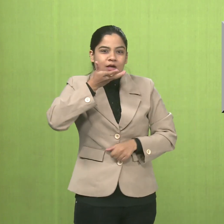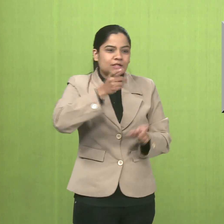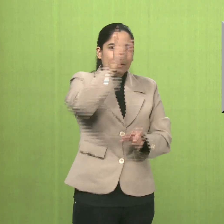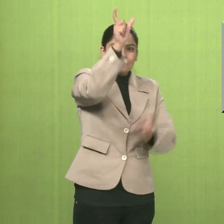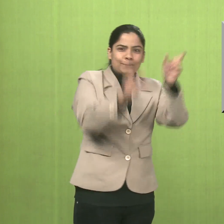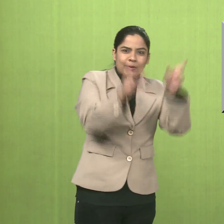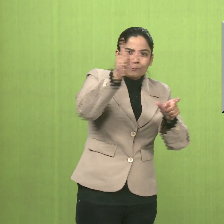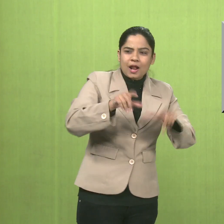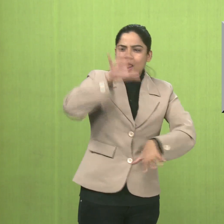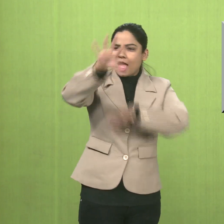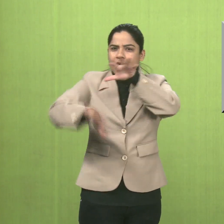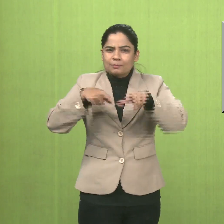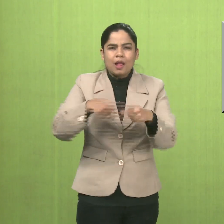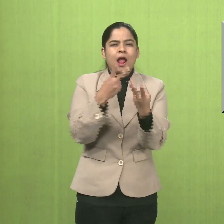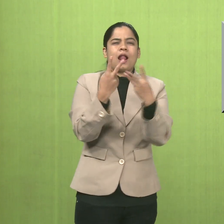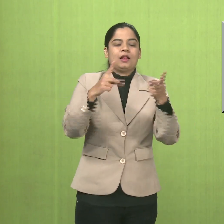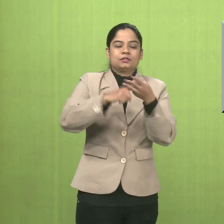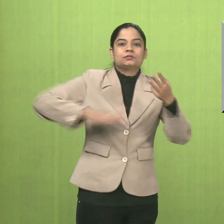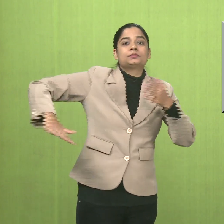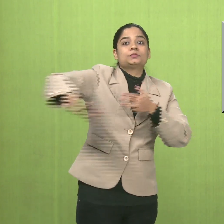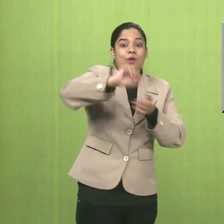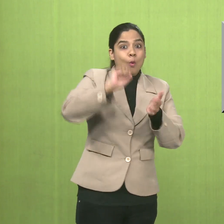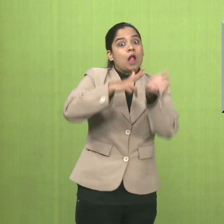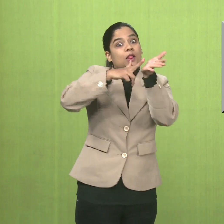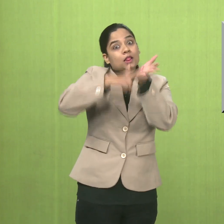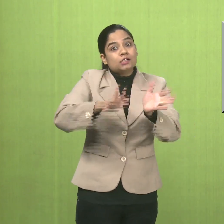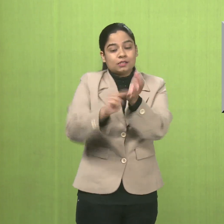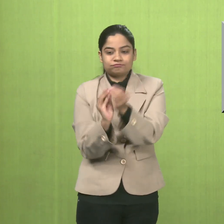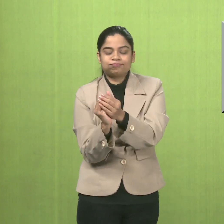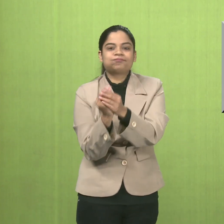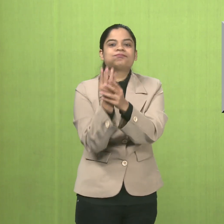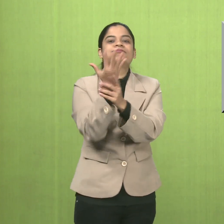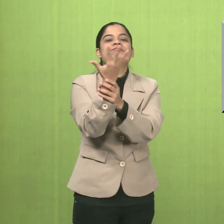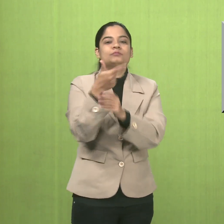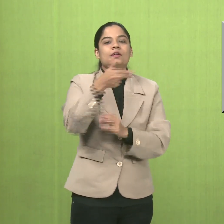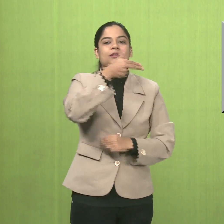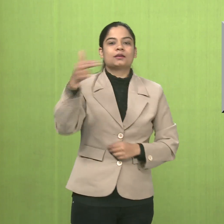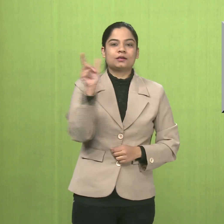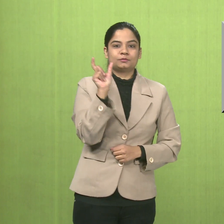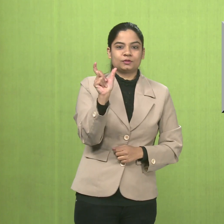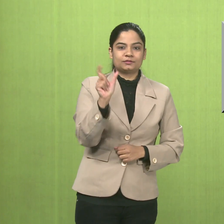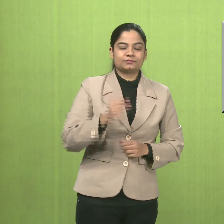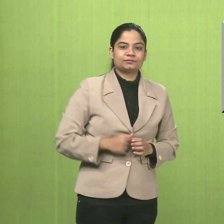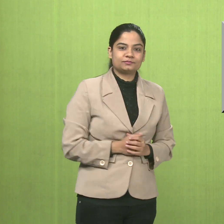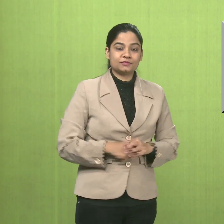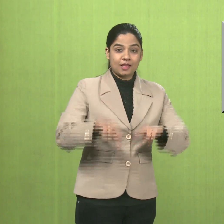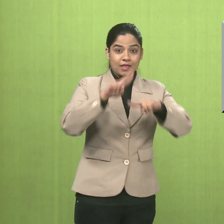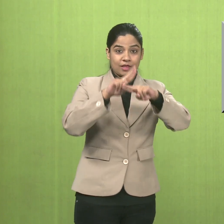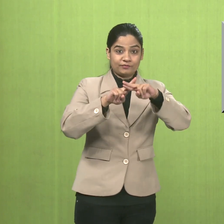nature, water, people, animals, everything come under the environment.